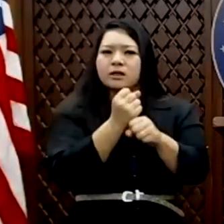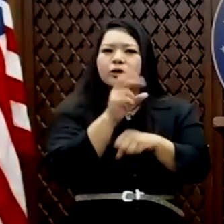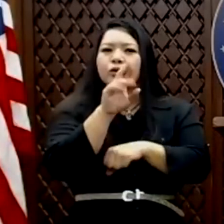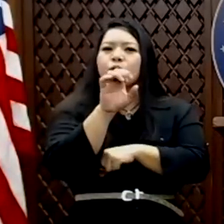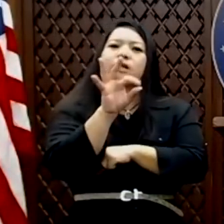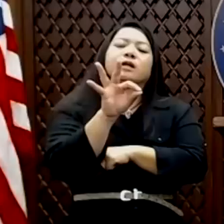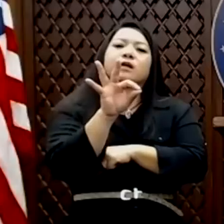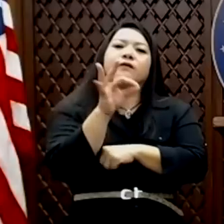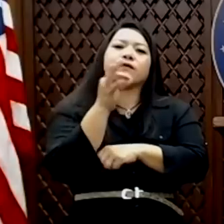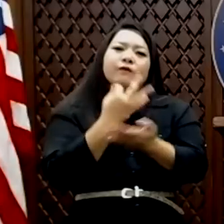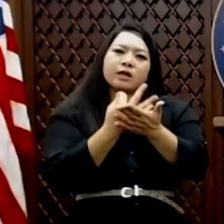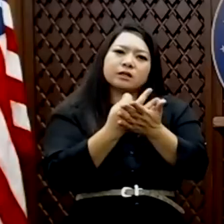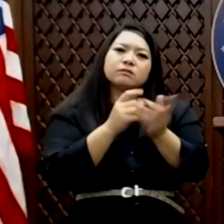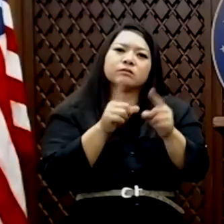going.